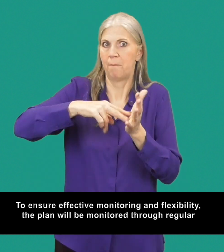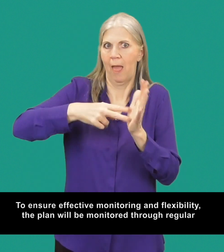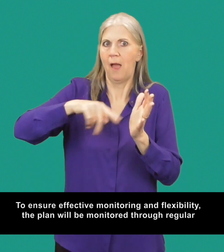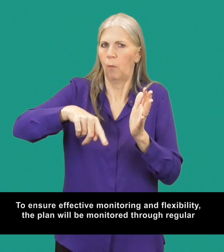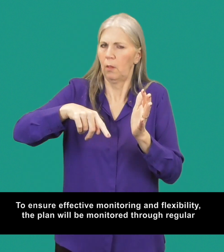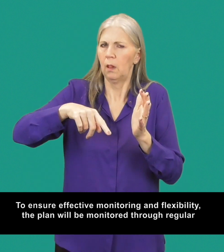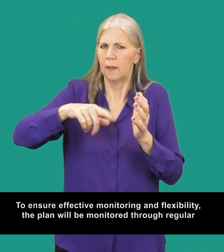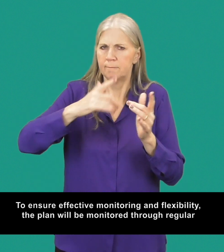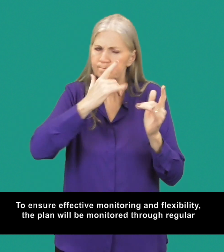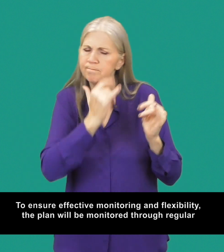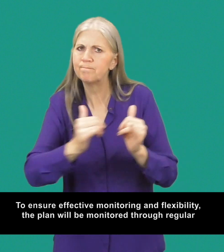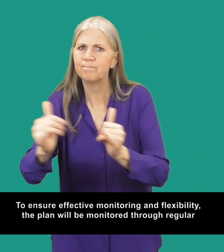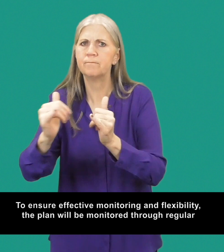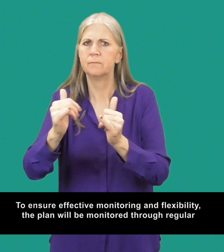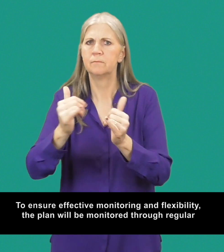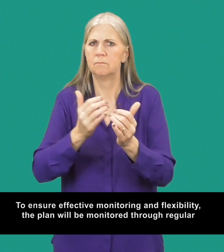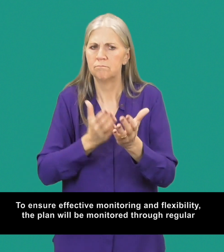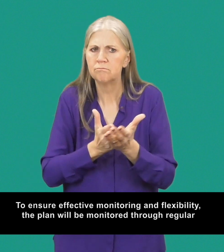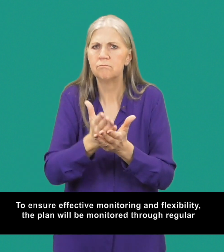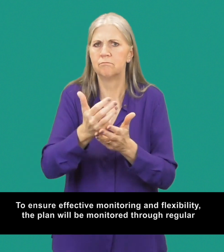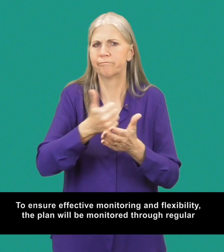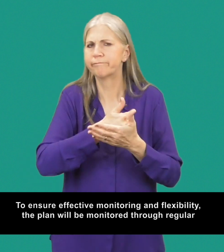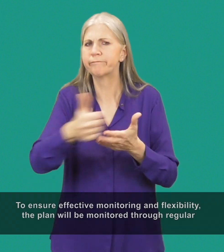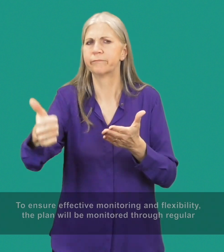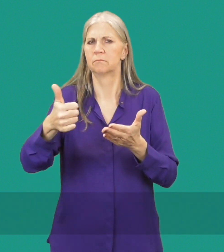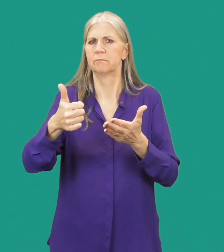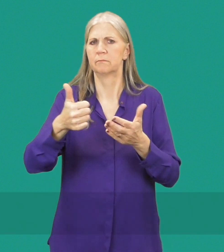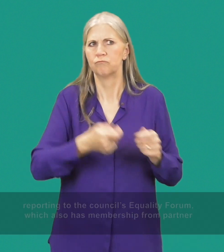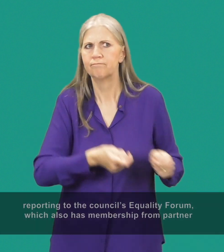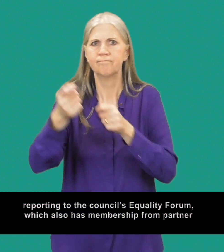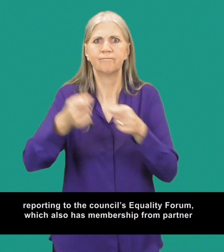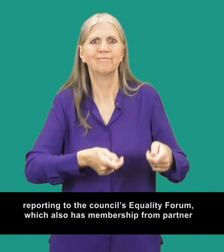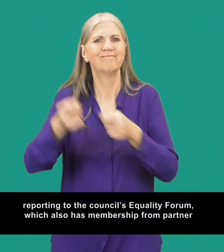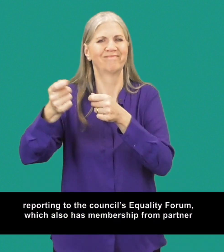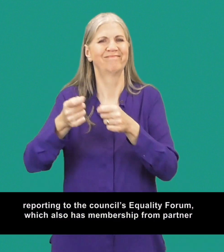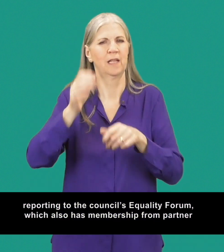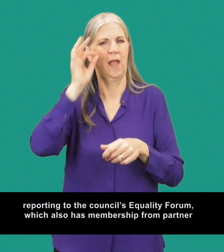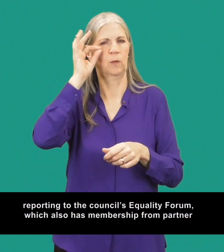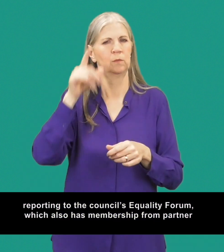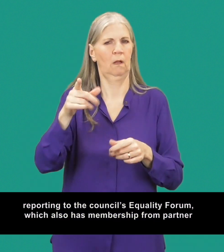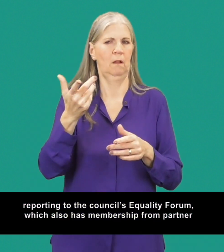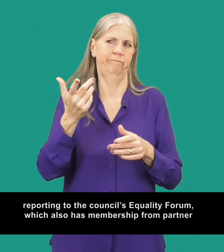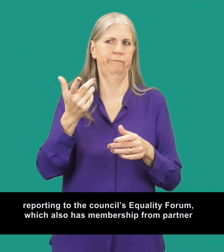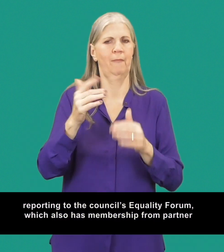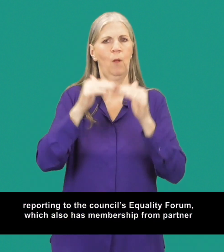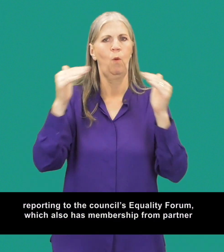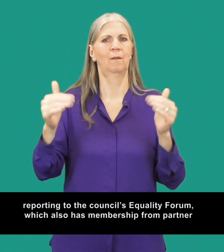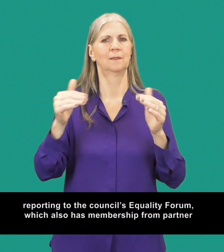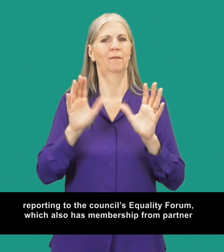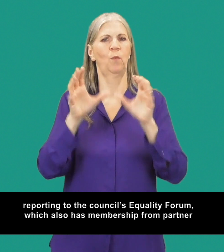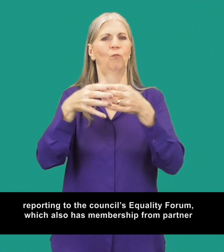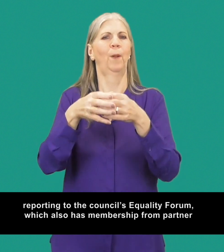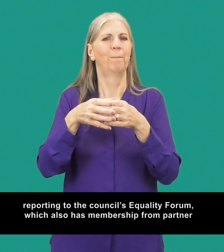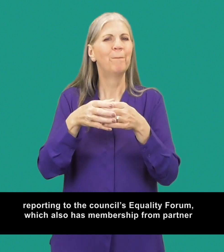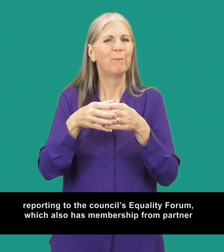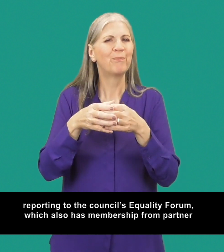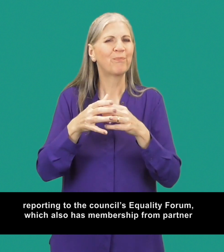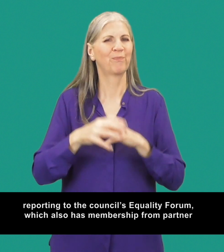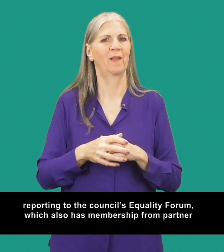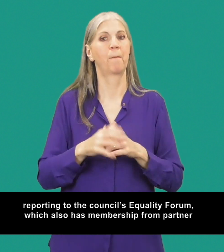regular reporting to the Council's Equality Forum, which also has membership from